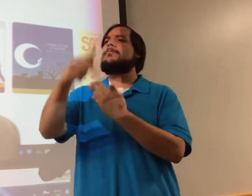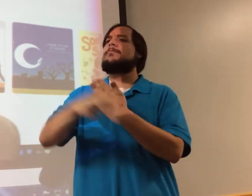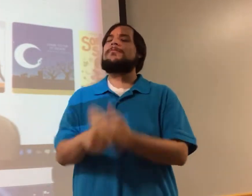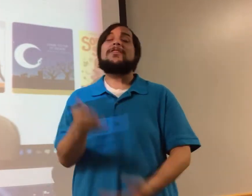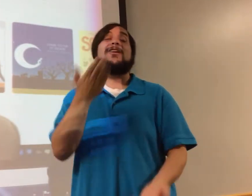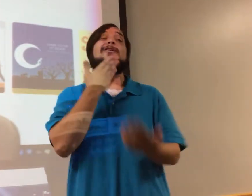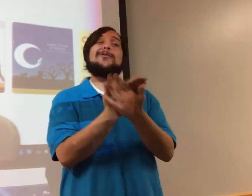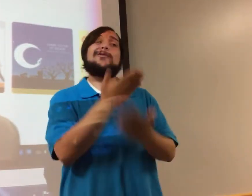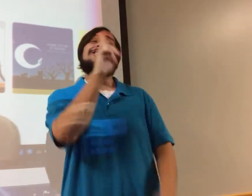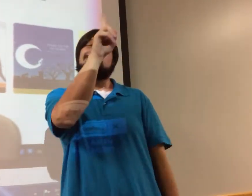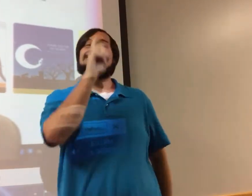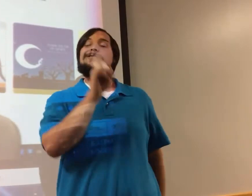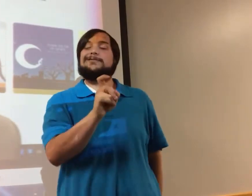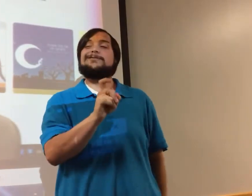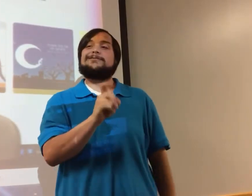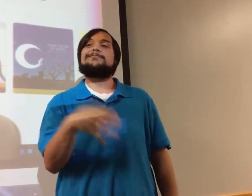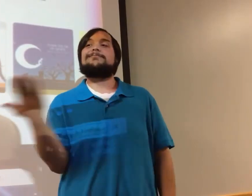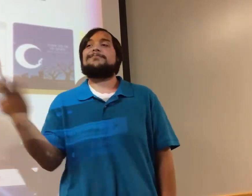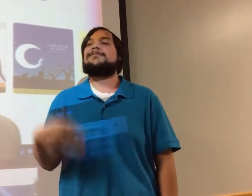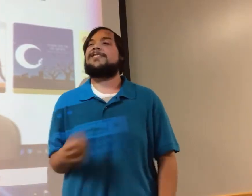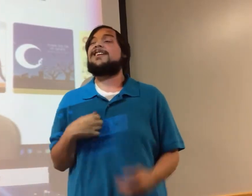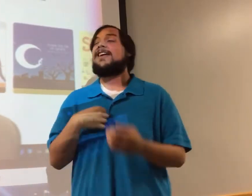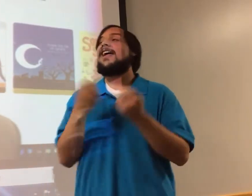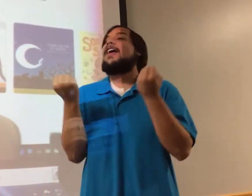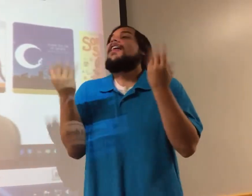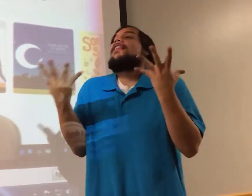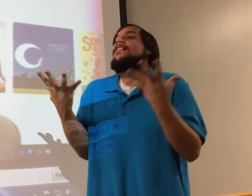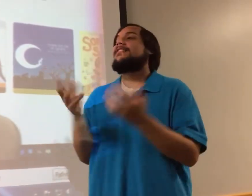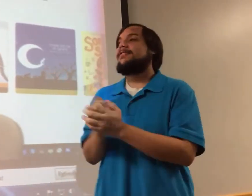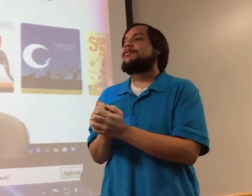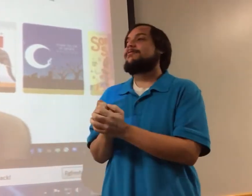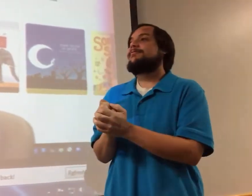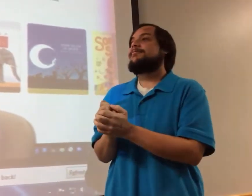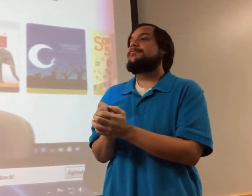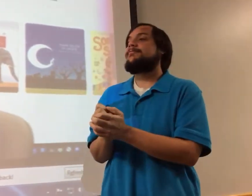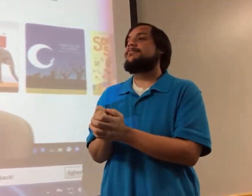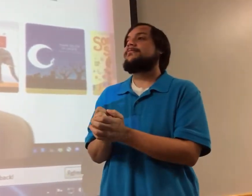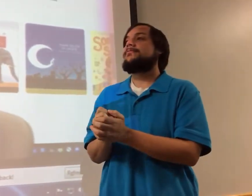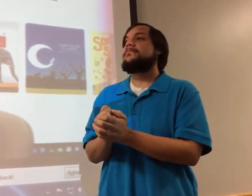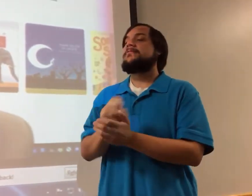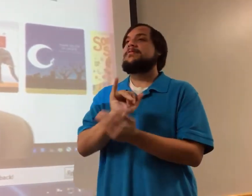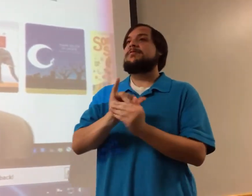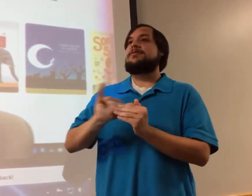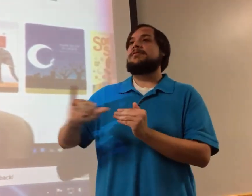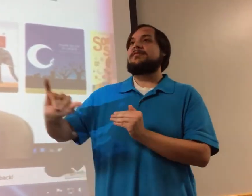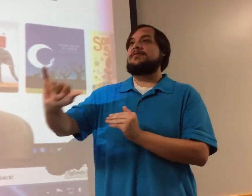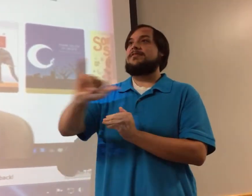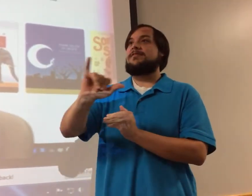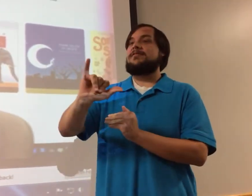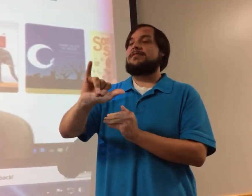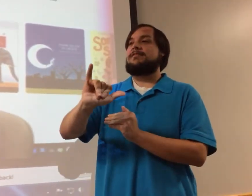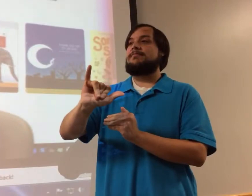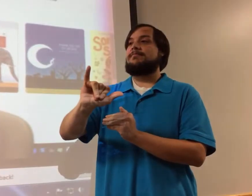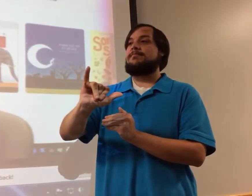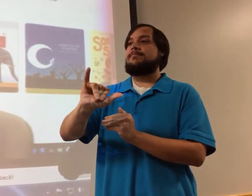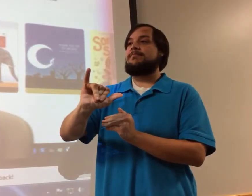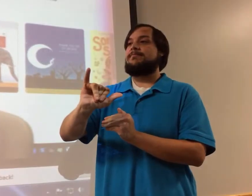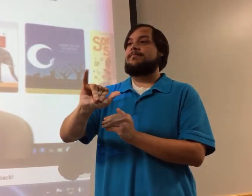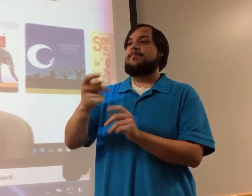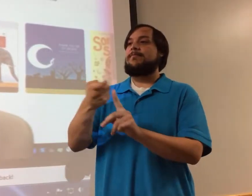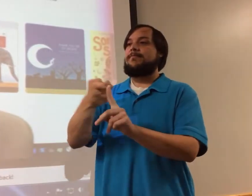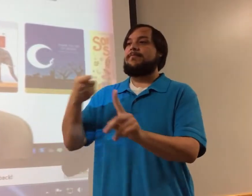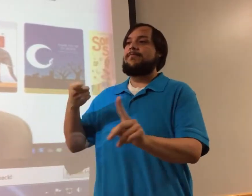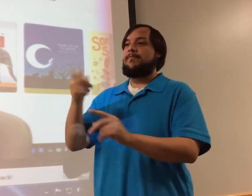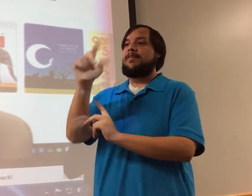That's a very good question. We did that quite a bit, actually. We are actually a state agency, so we are funded directly from the